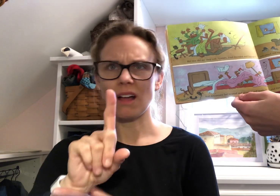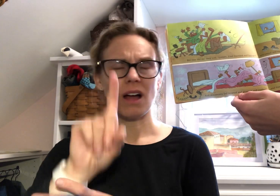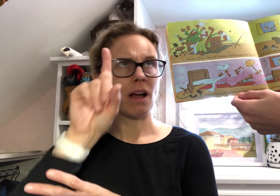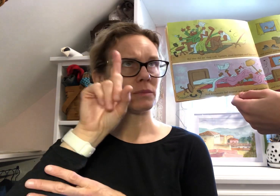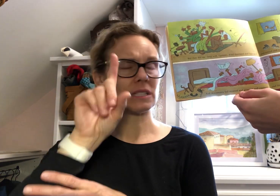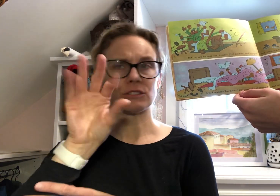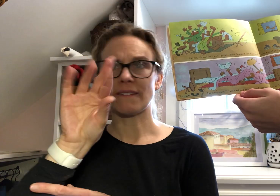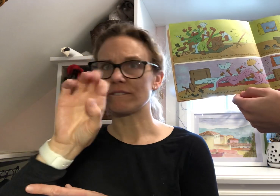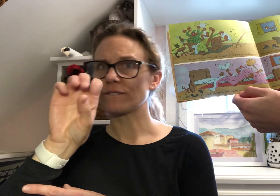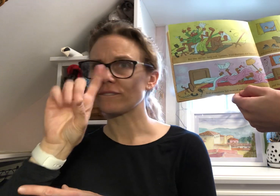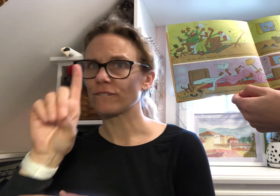Ted got a room downstairs.